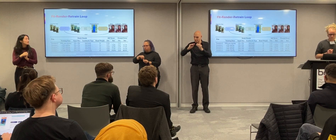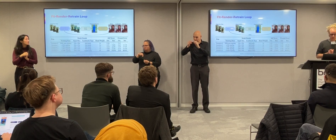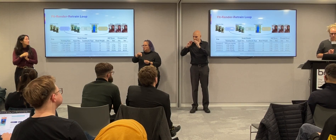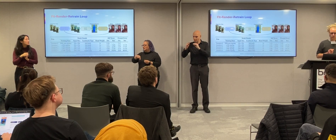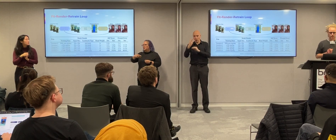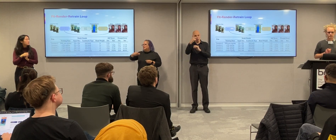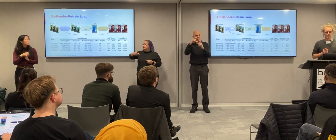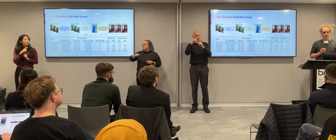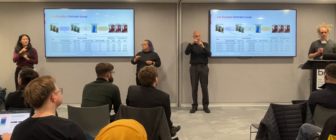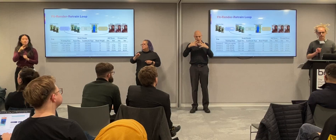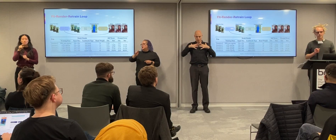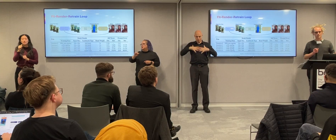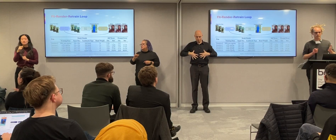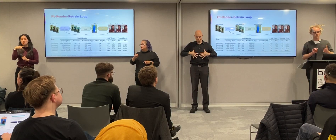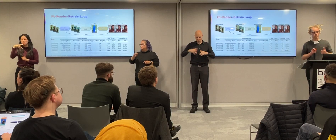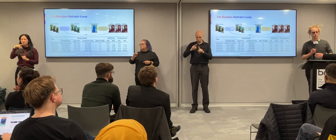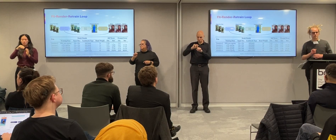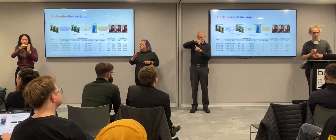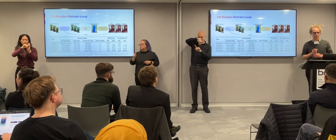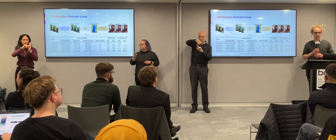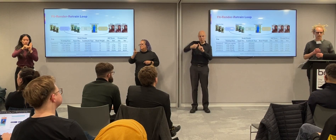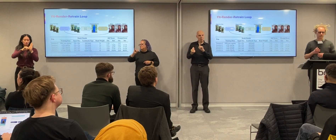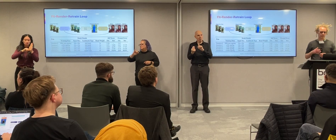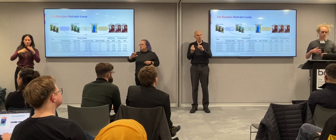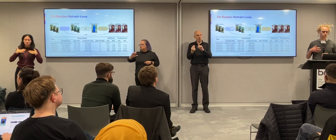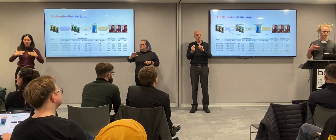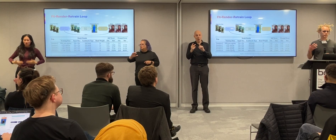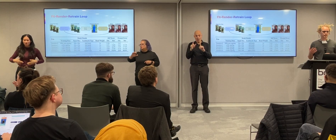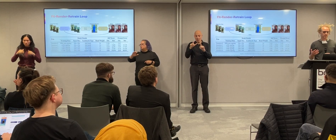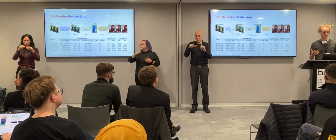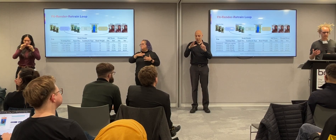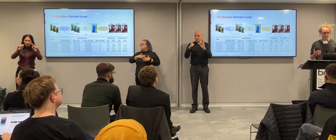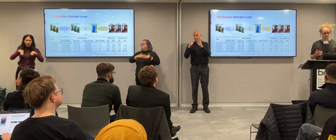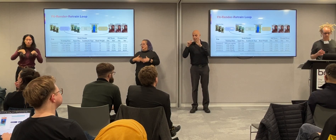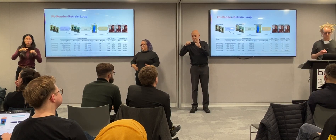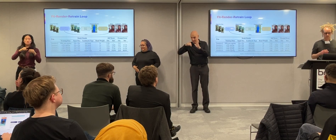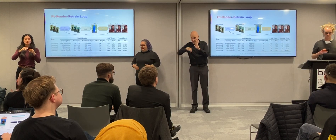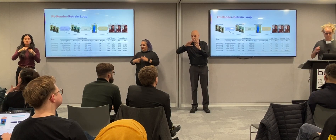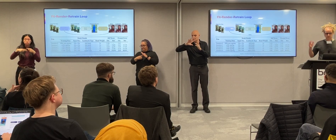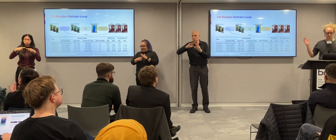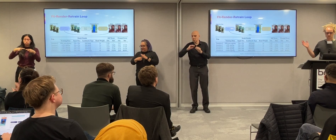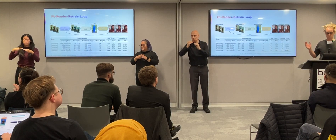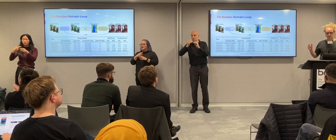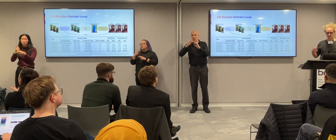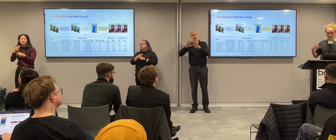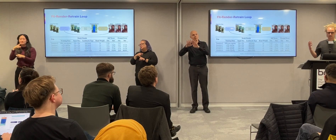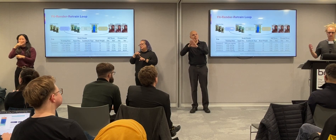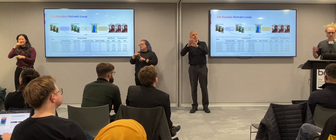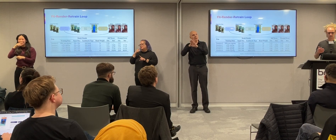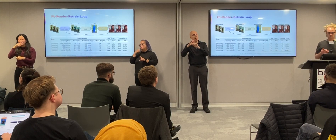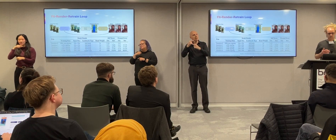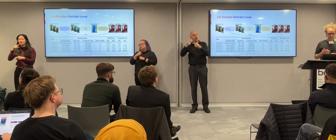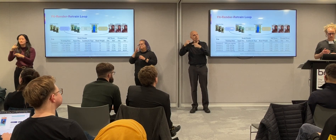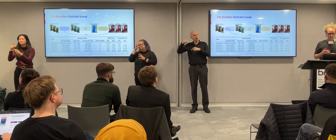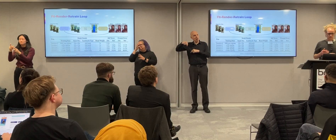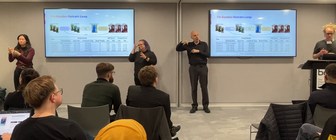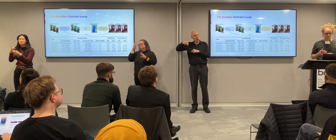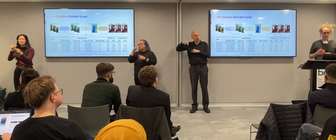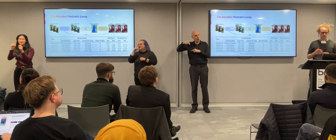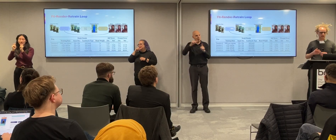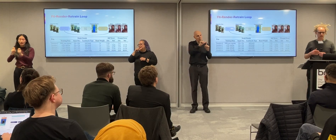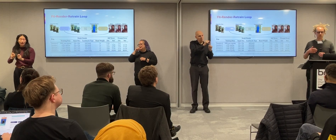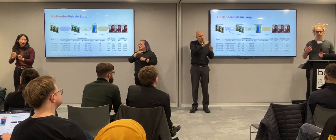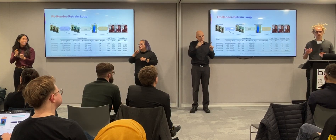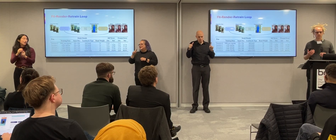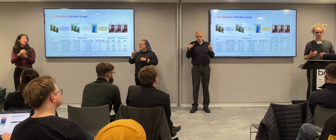parametric body models, and then these can be used in the final step to generate synthetic data that comes with, again,